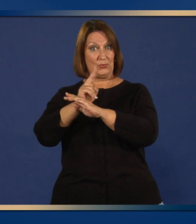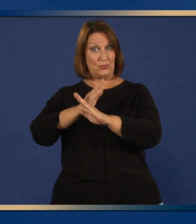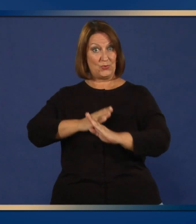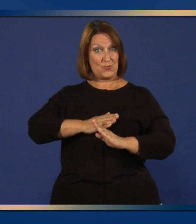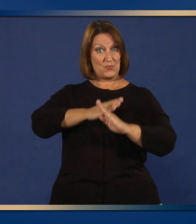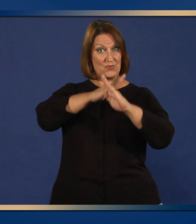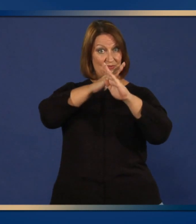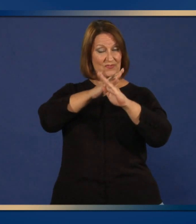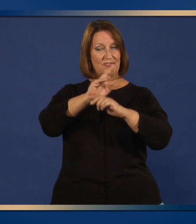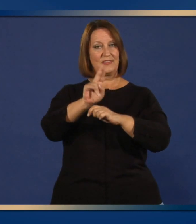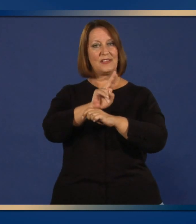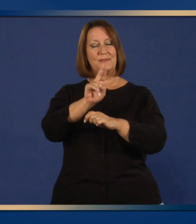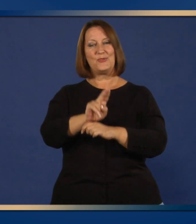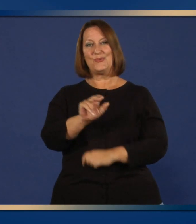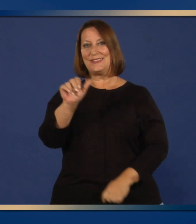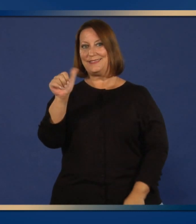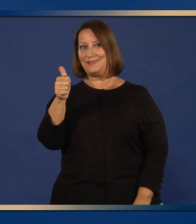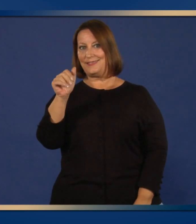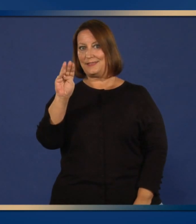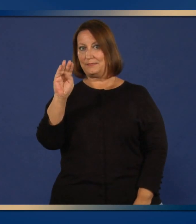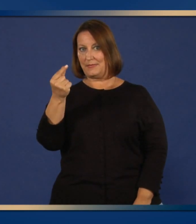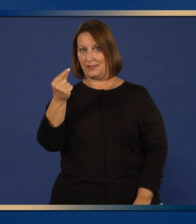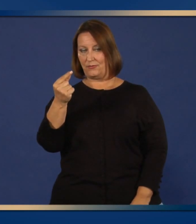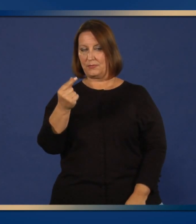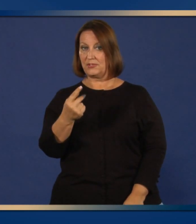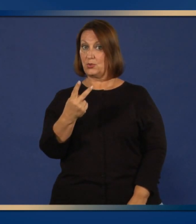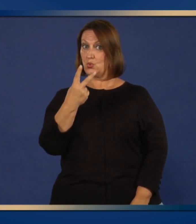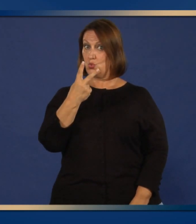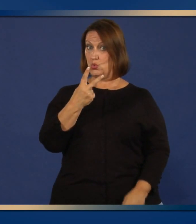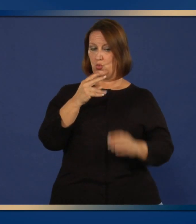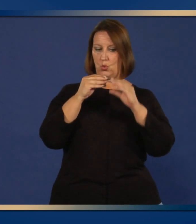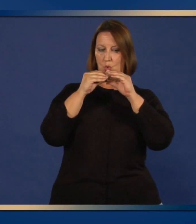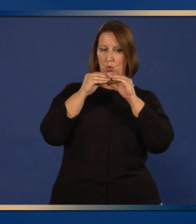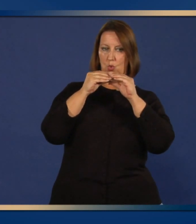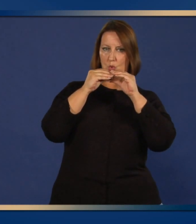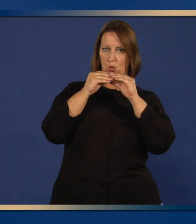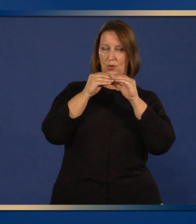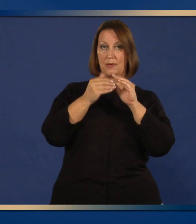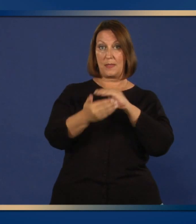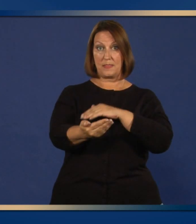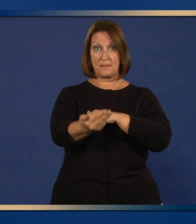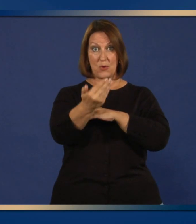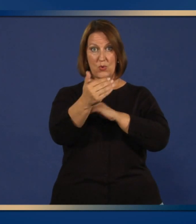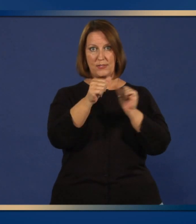inhalations once daily for 28 days.